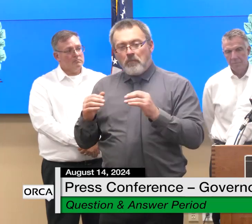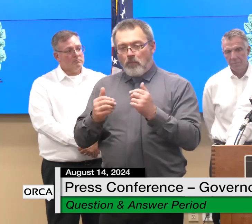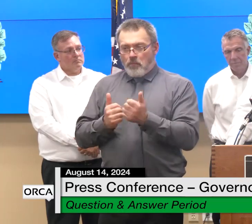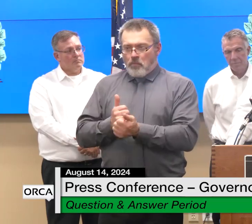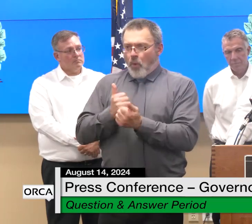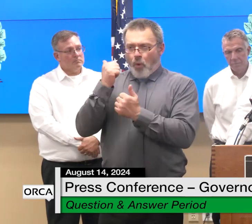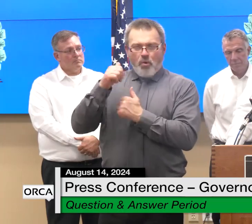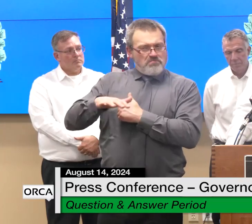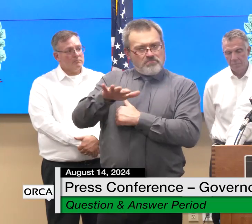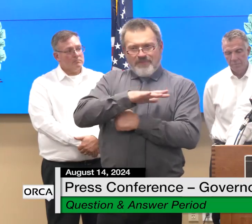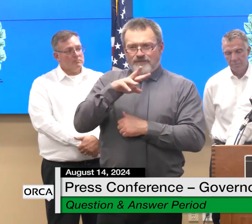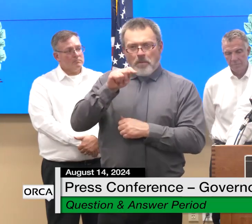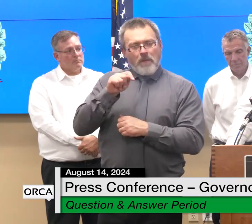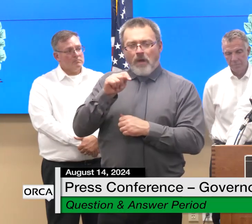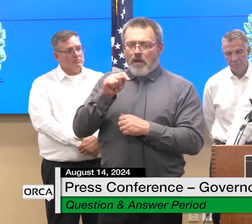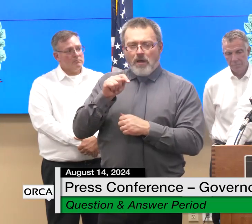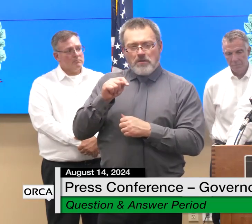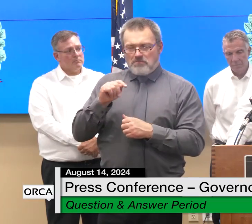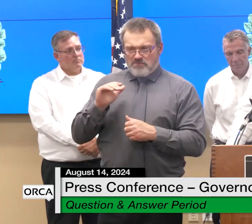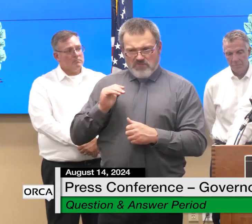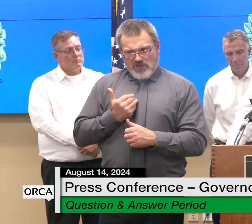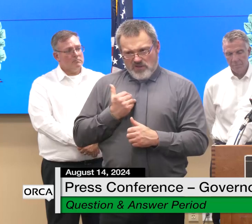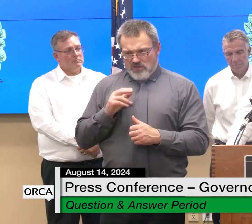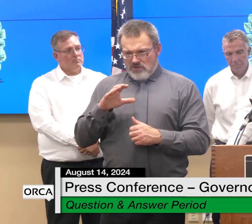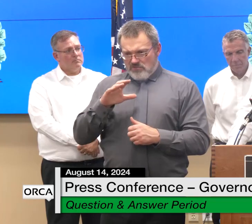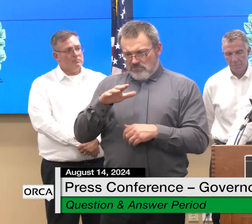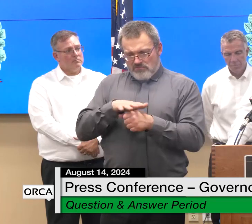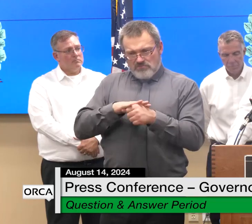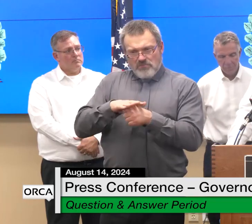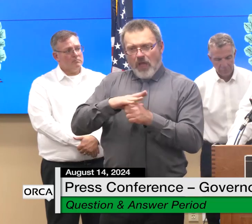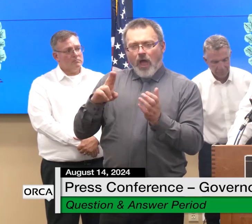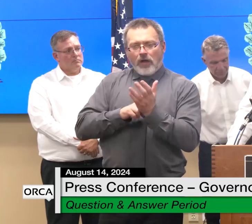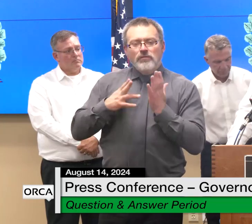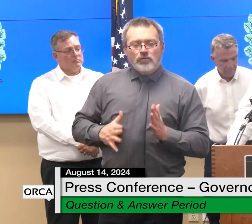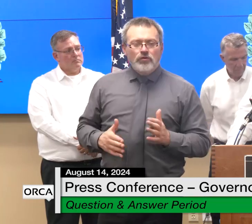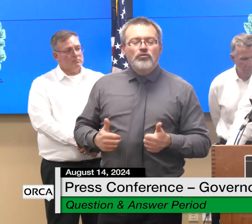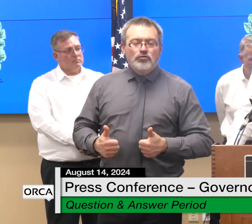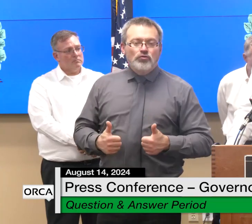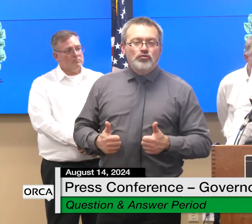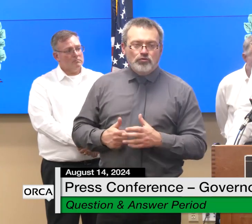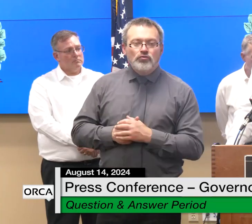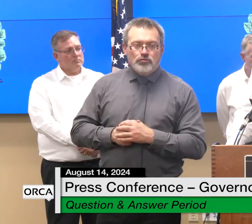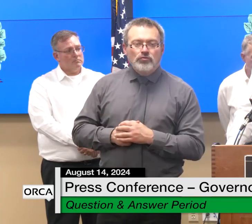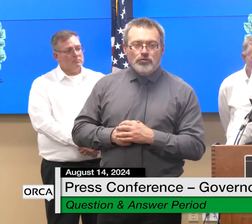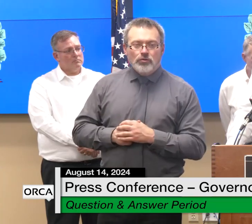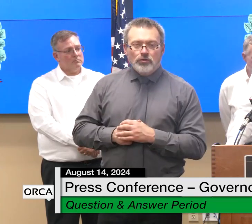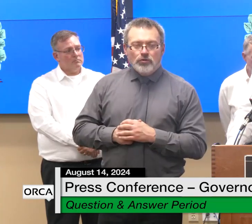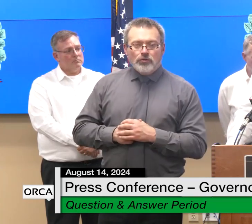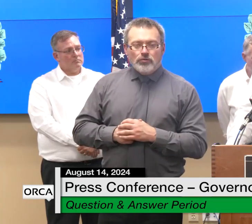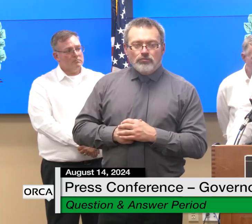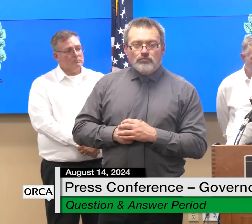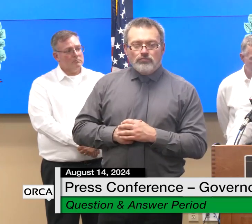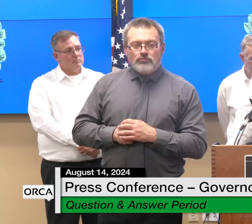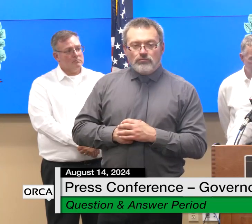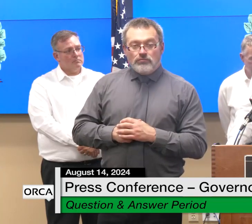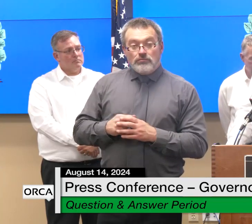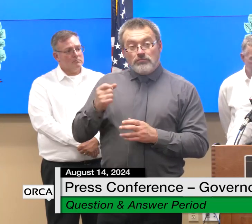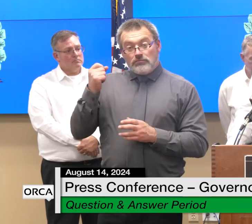do good work for us. But we don't have to pull uniquely from out of state for storm recovery.